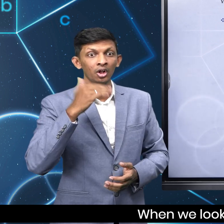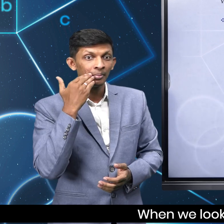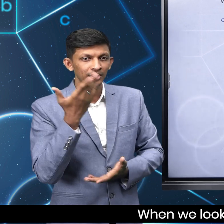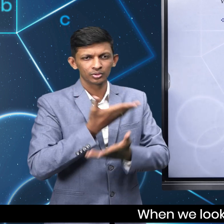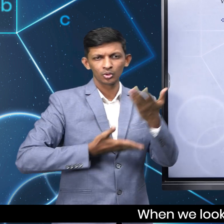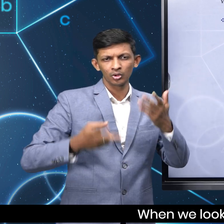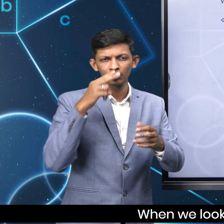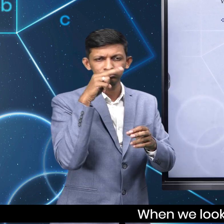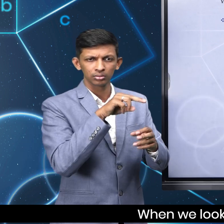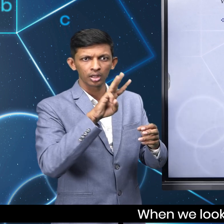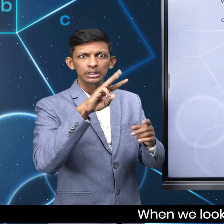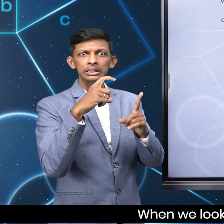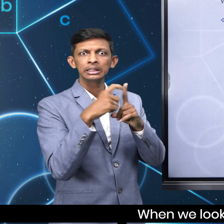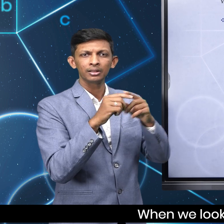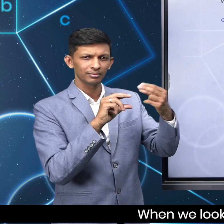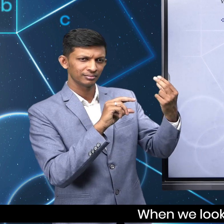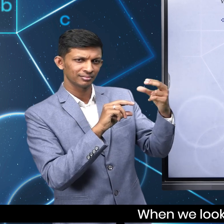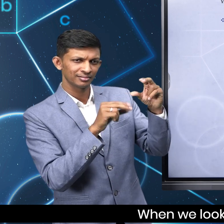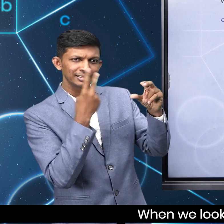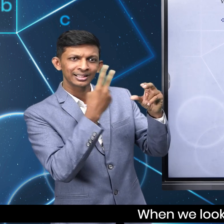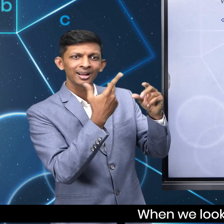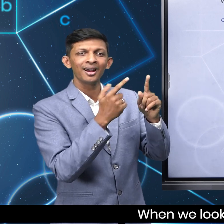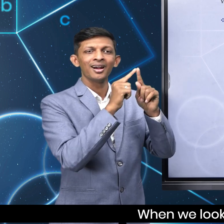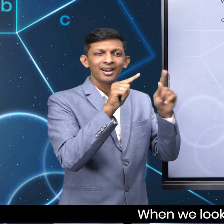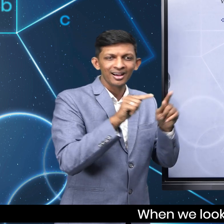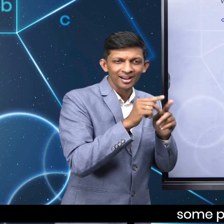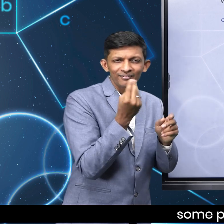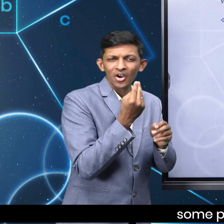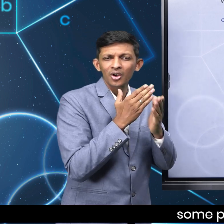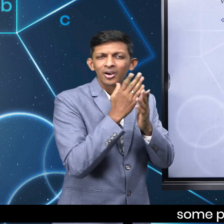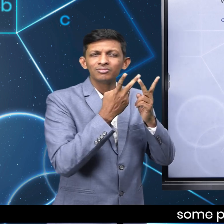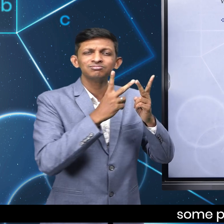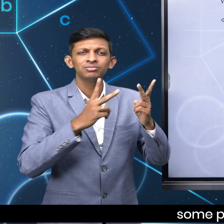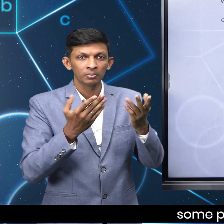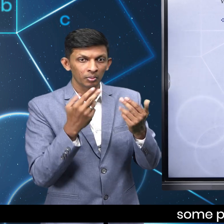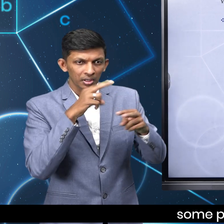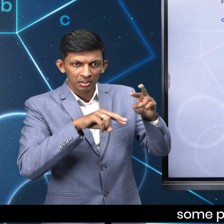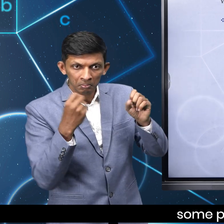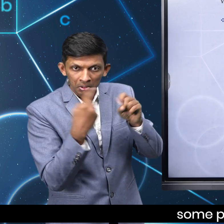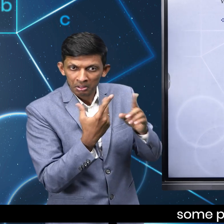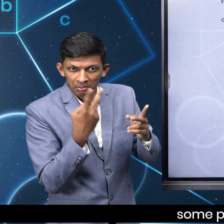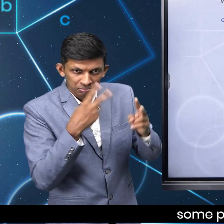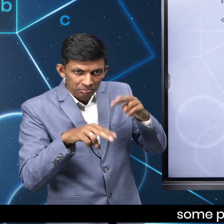When we look at a 3D shape from one side, some parts may not be visible.